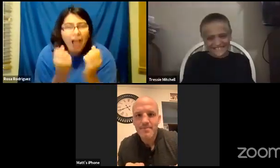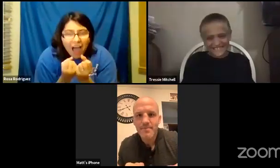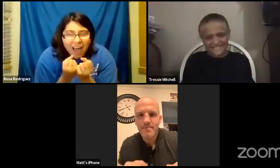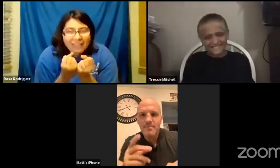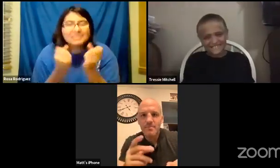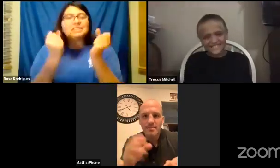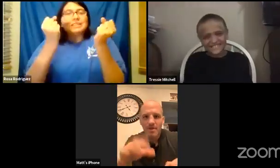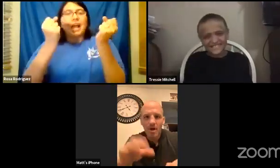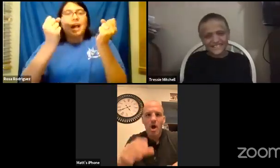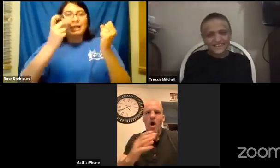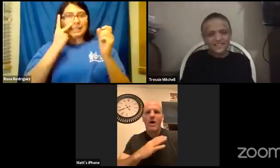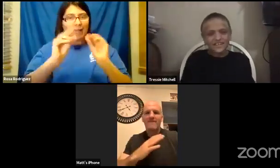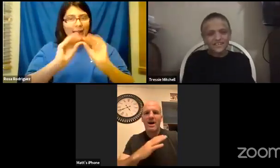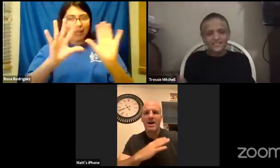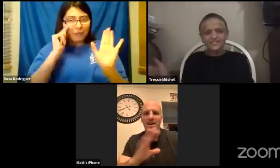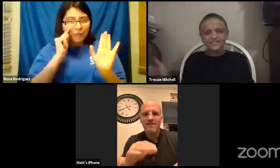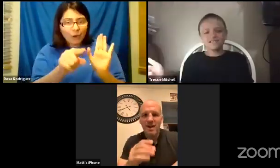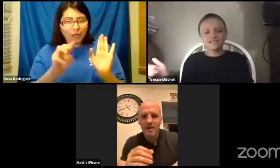in these little windows.